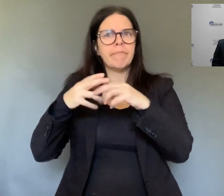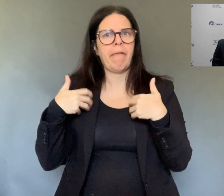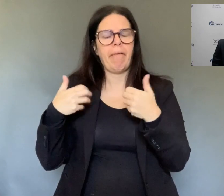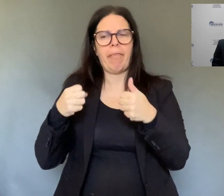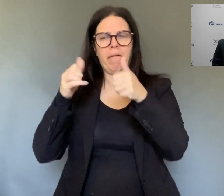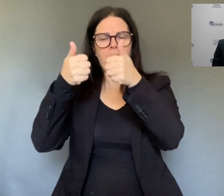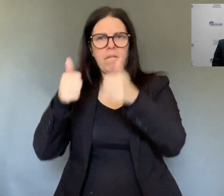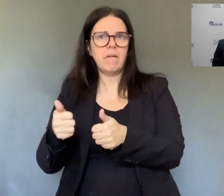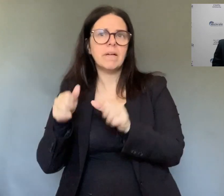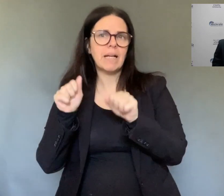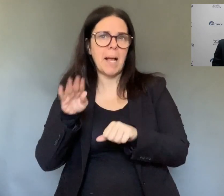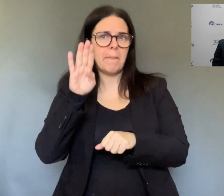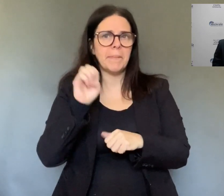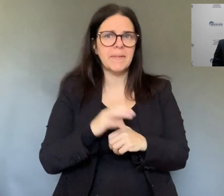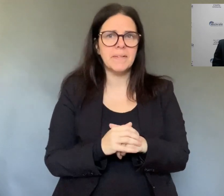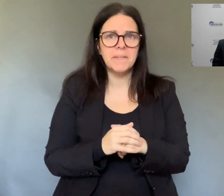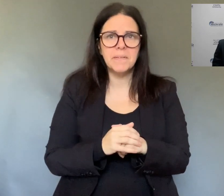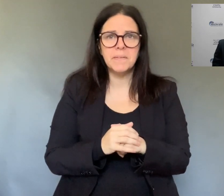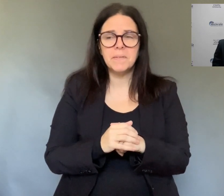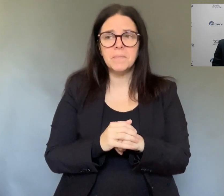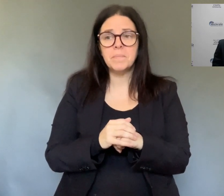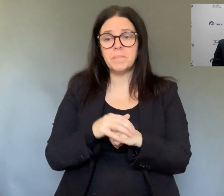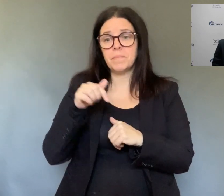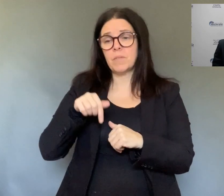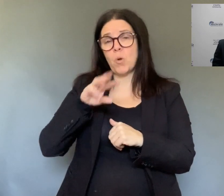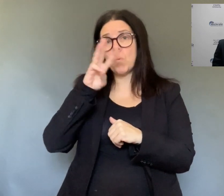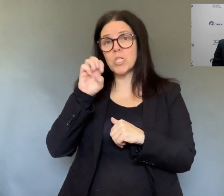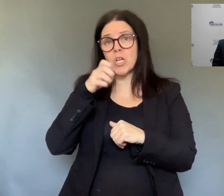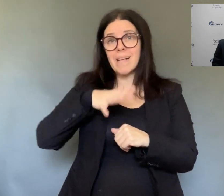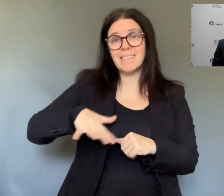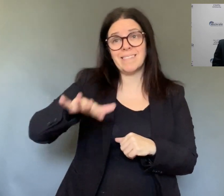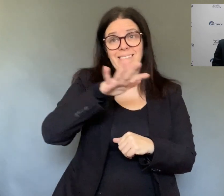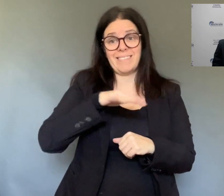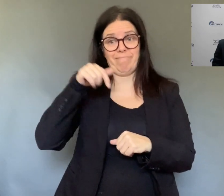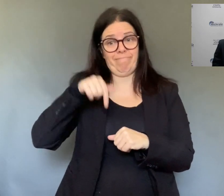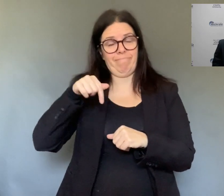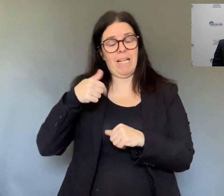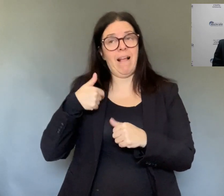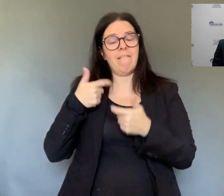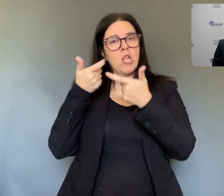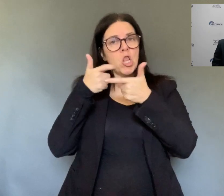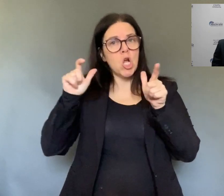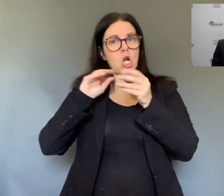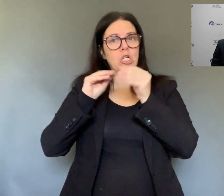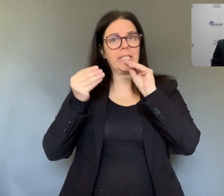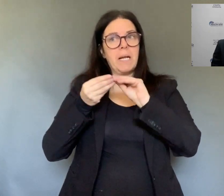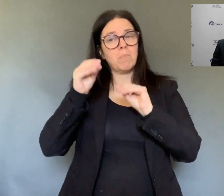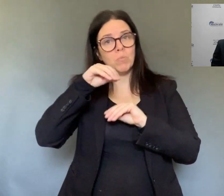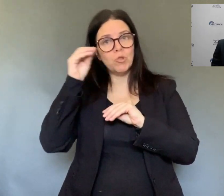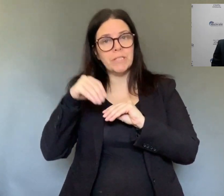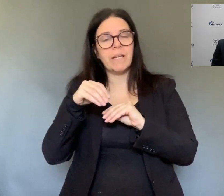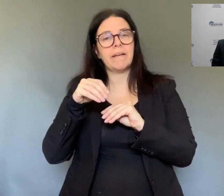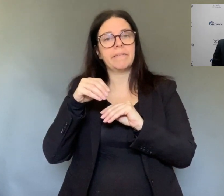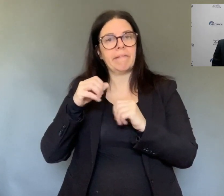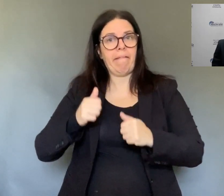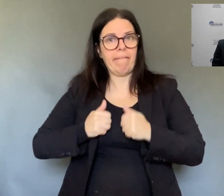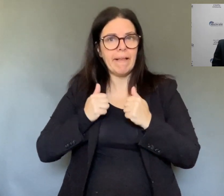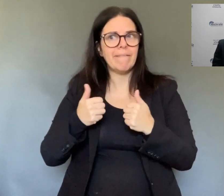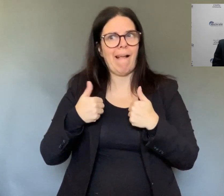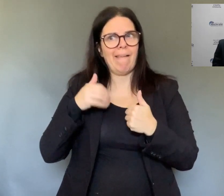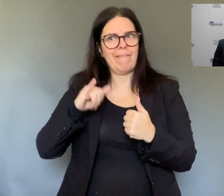Windsor-Essex, we have a higher proportion of seniors and individuals living with chronic conditions compared to the rest of the